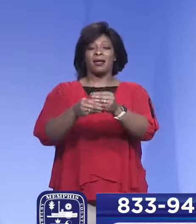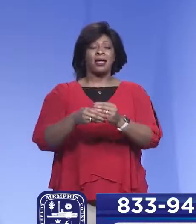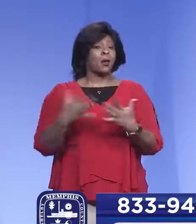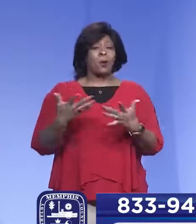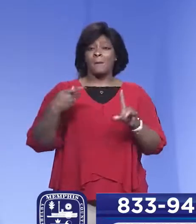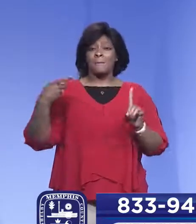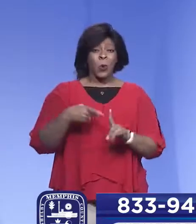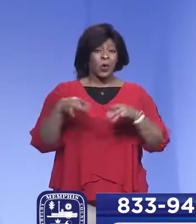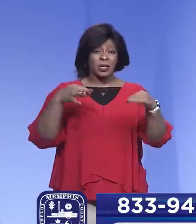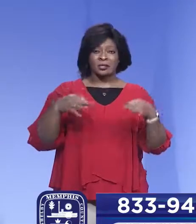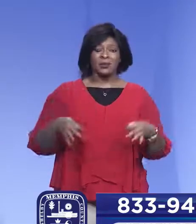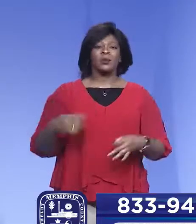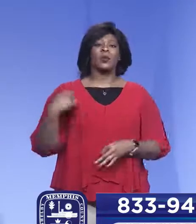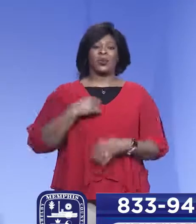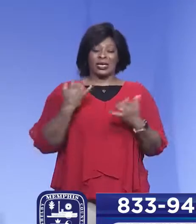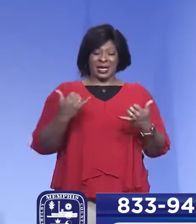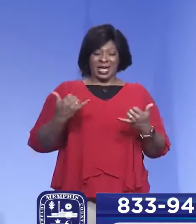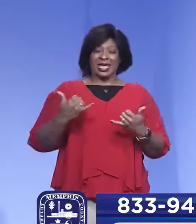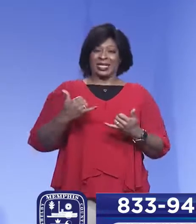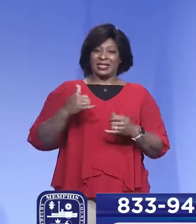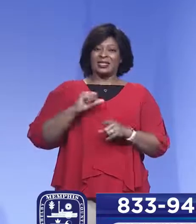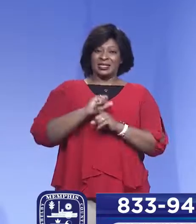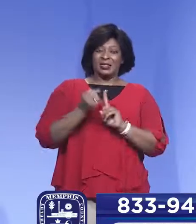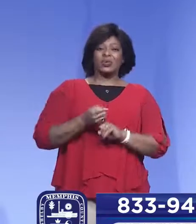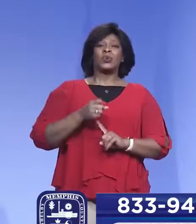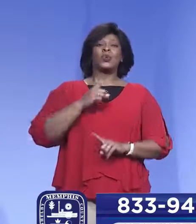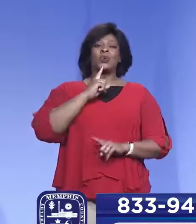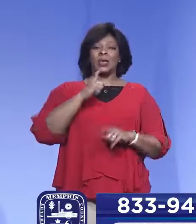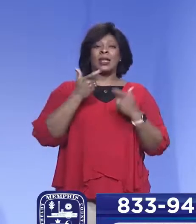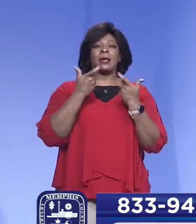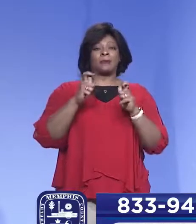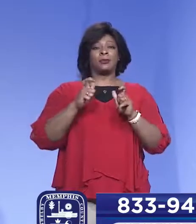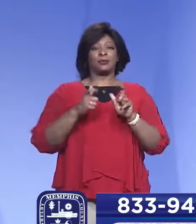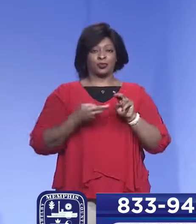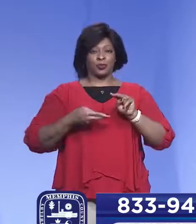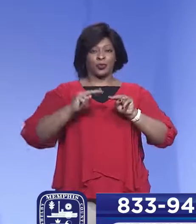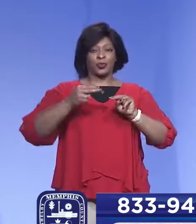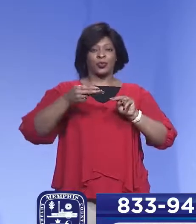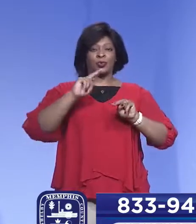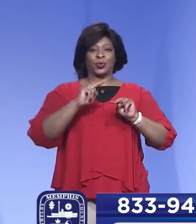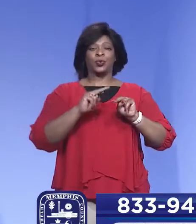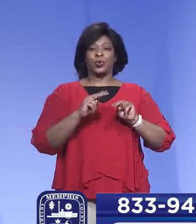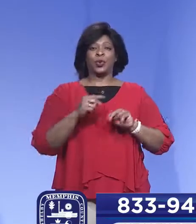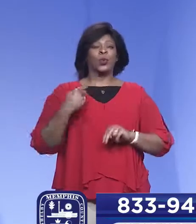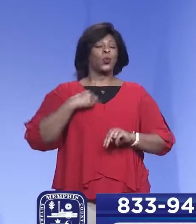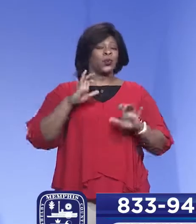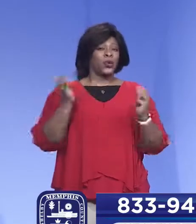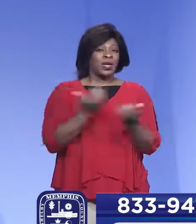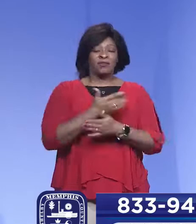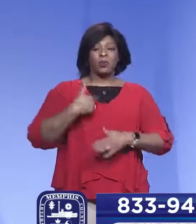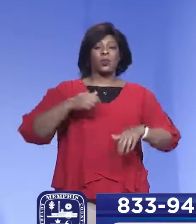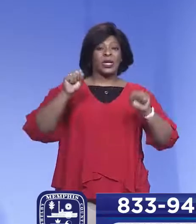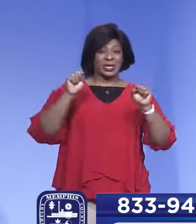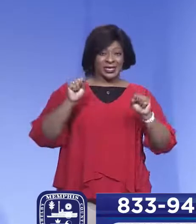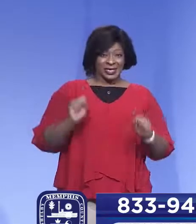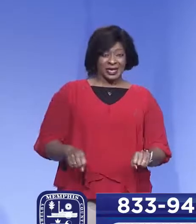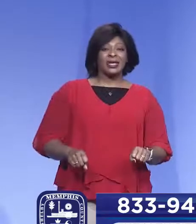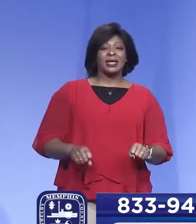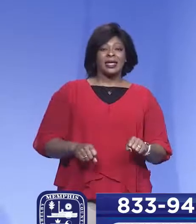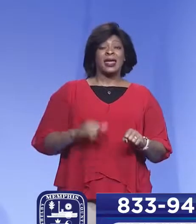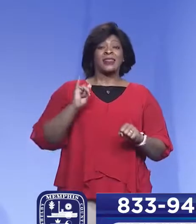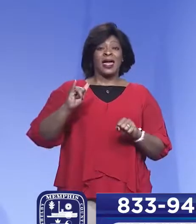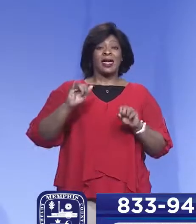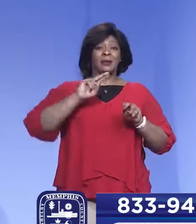is that we really are in a place of exponential growth, and it's critical that we do everything that we can to bring